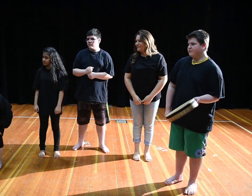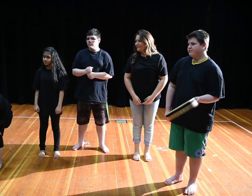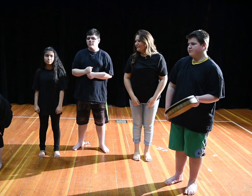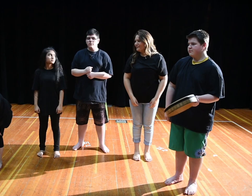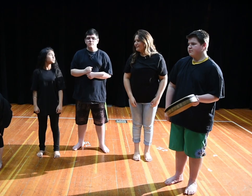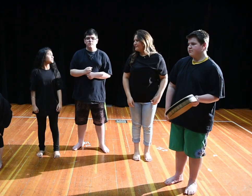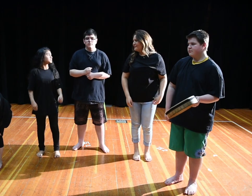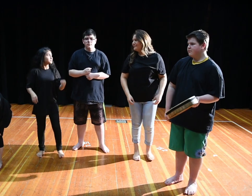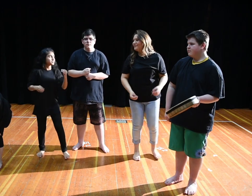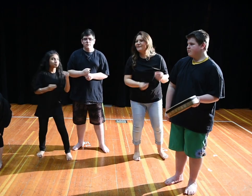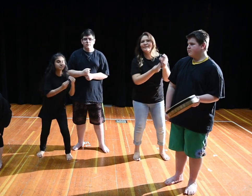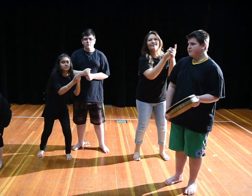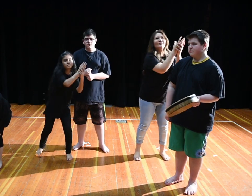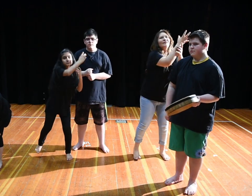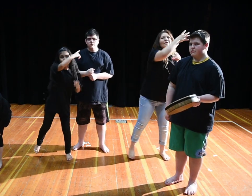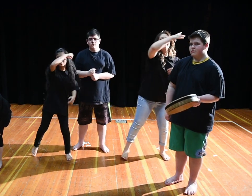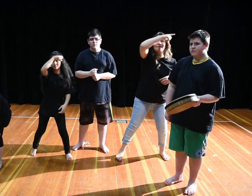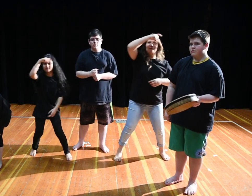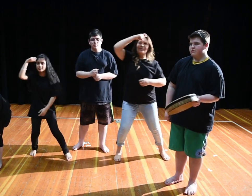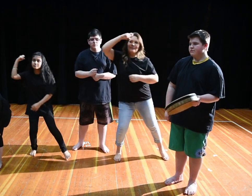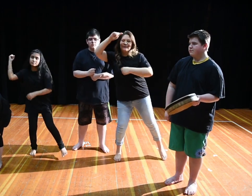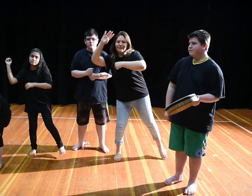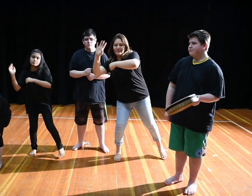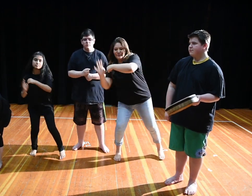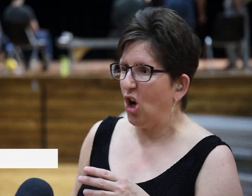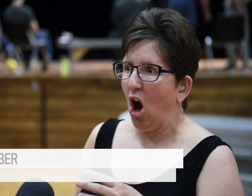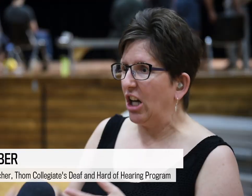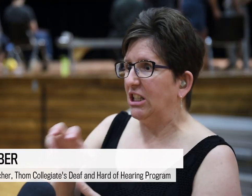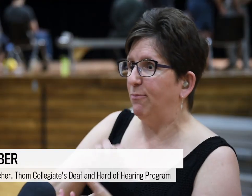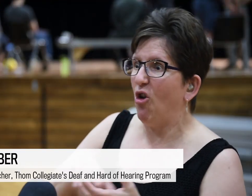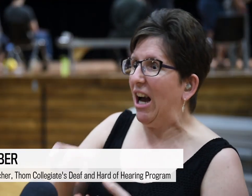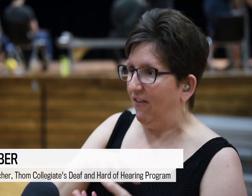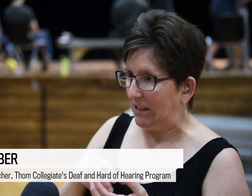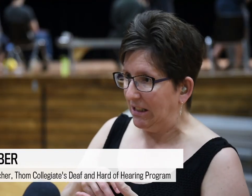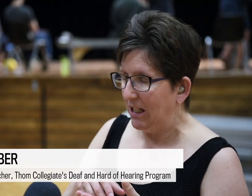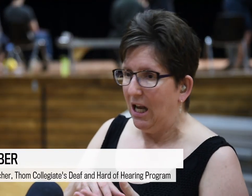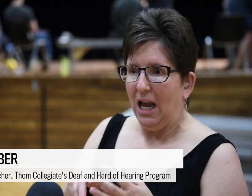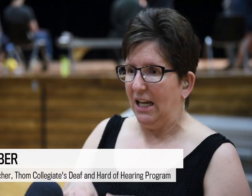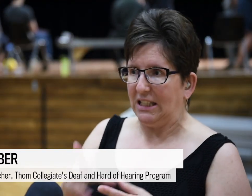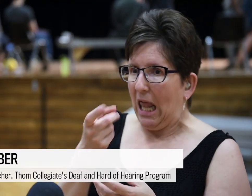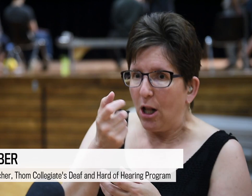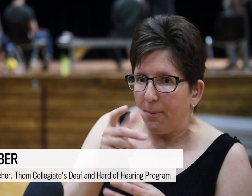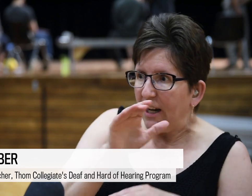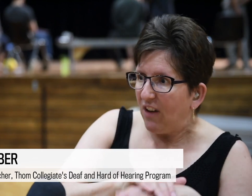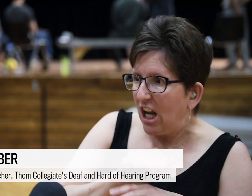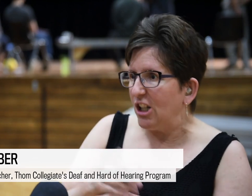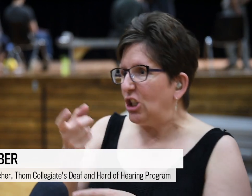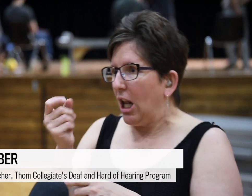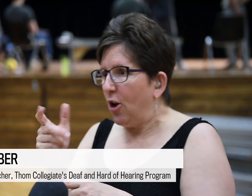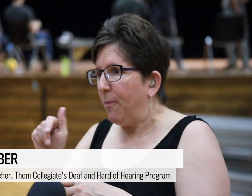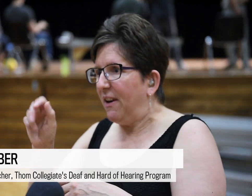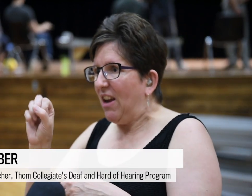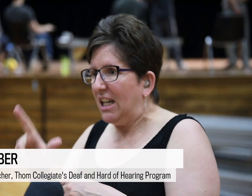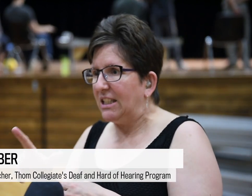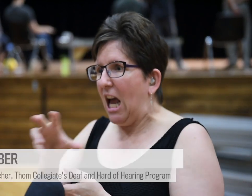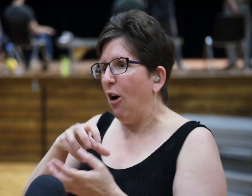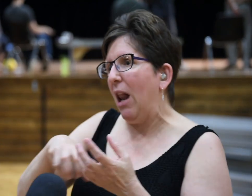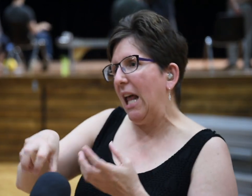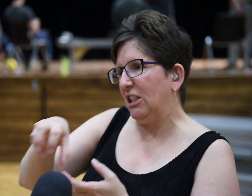English. So what they really have is what I call a dog's breakfast. It's a little bit of English, a little bit of ASL, and it's